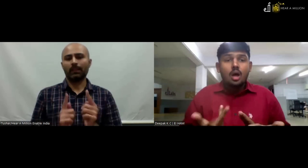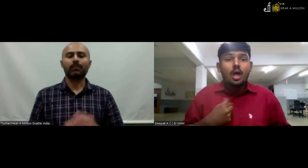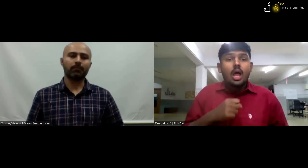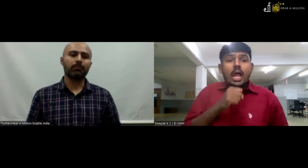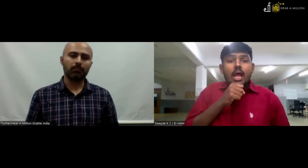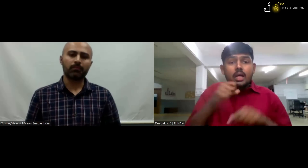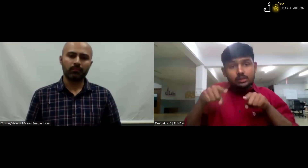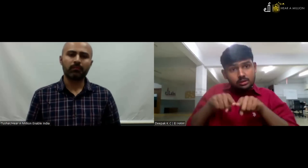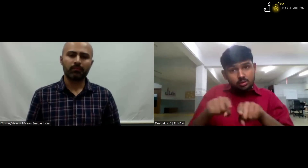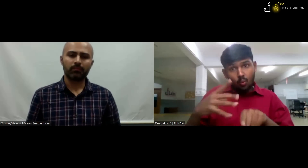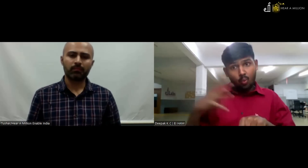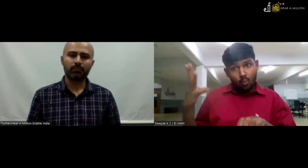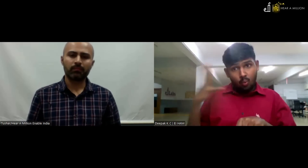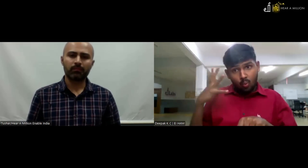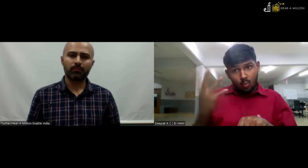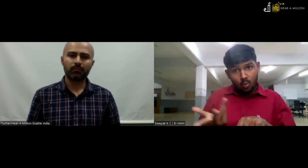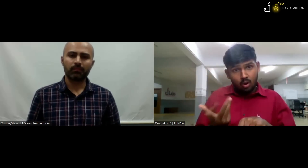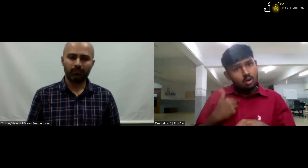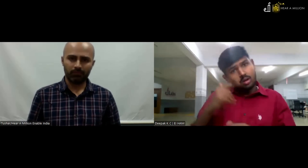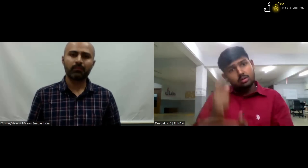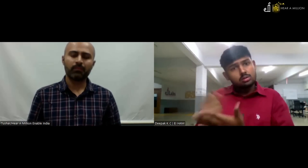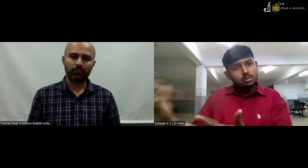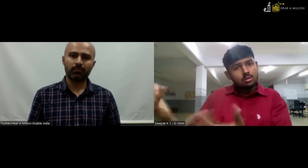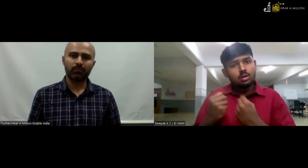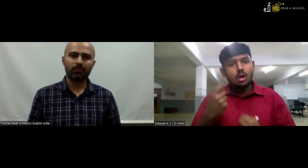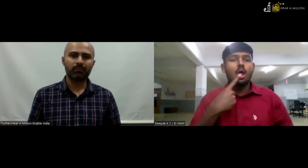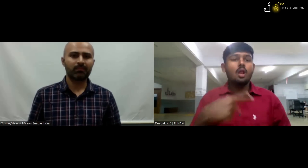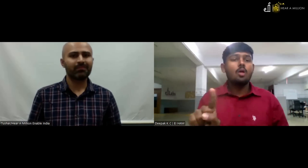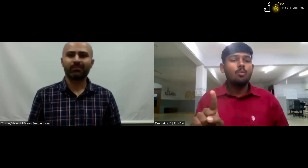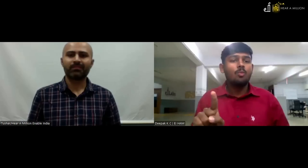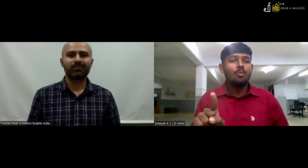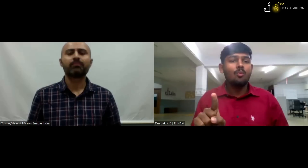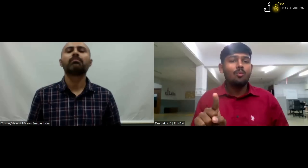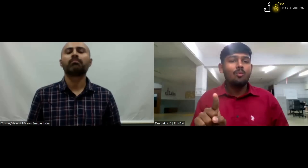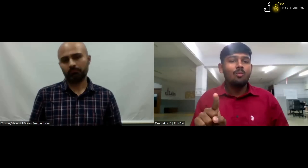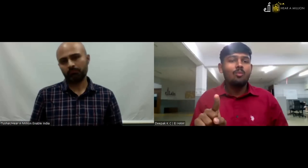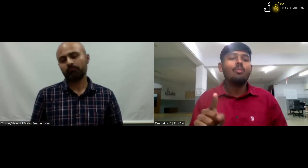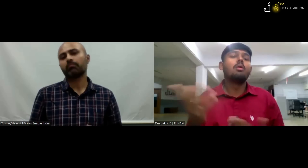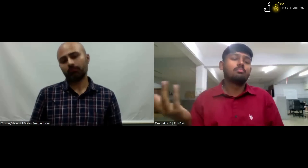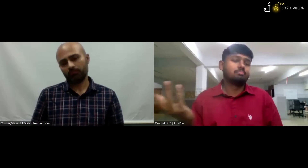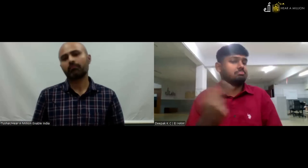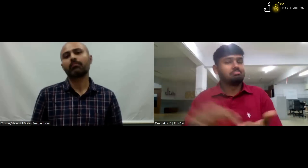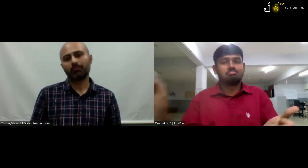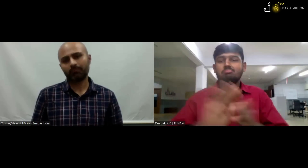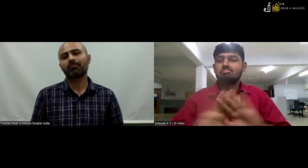So temporary license, should I keep on waiting?